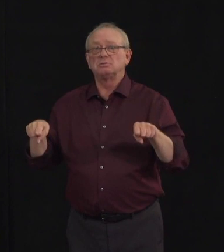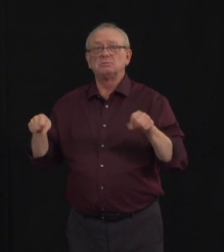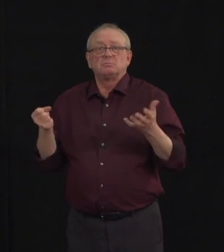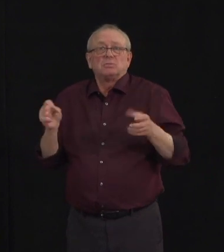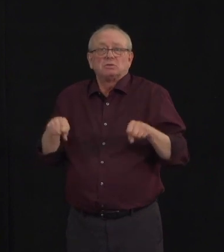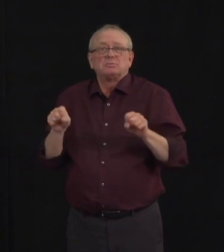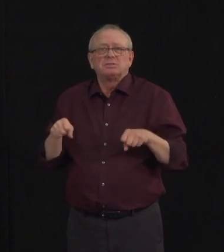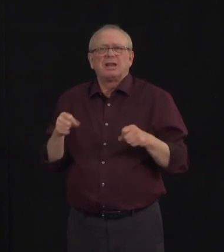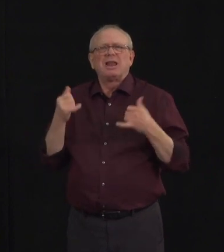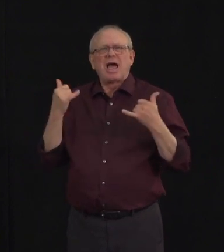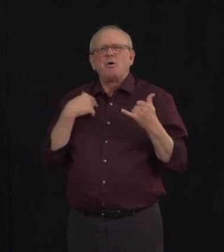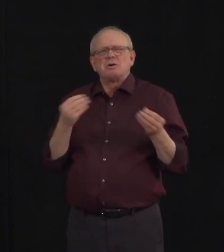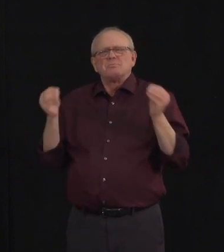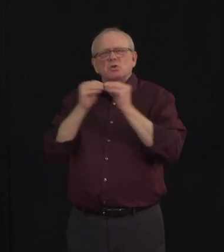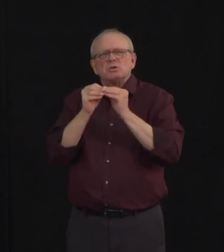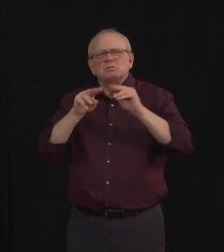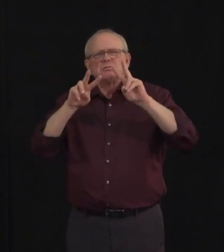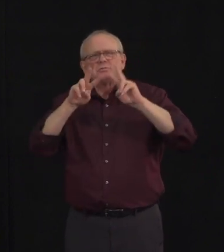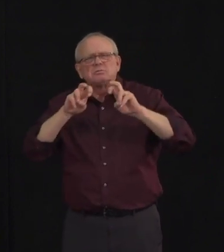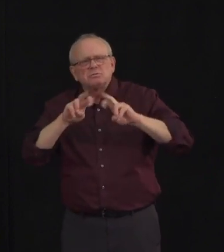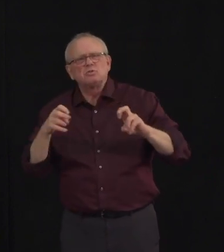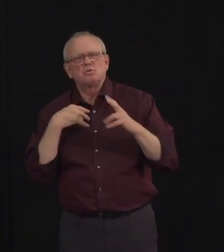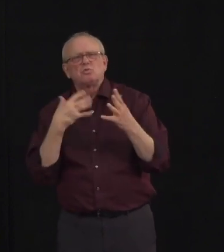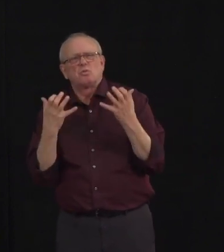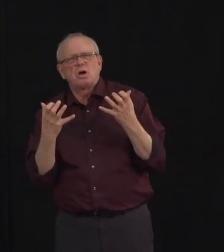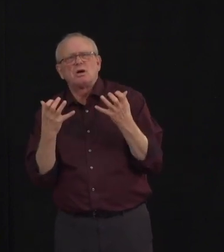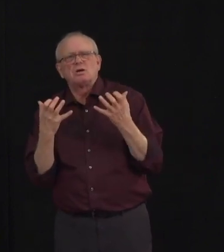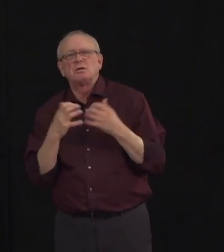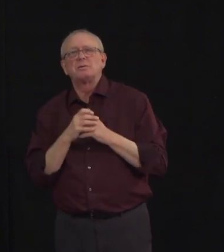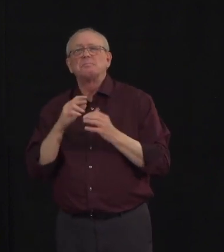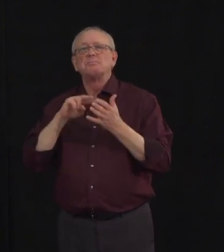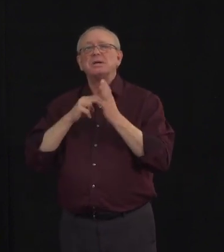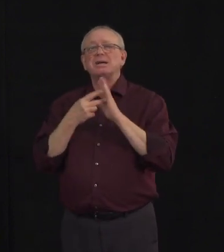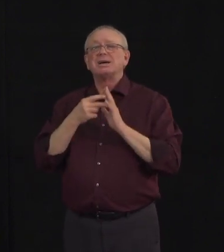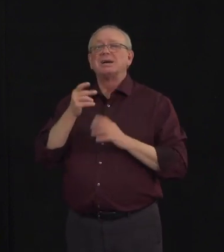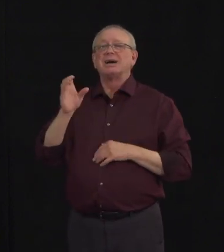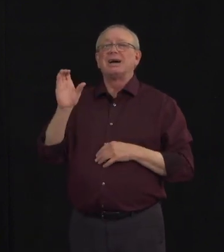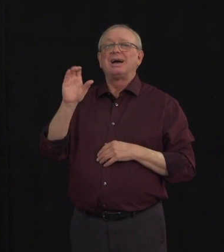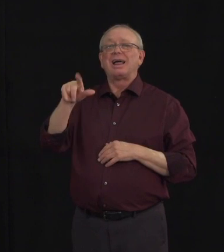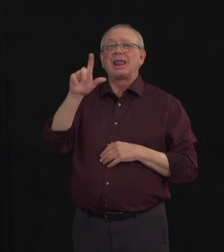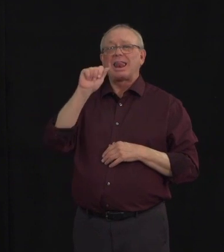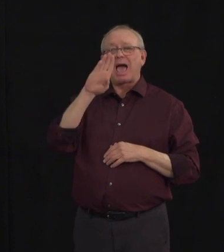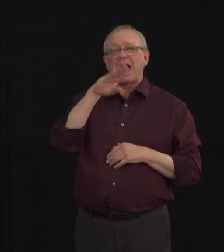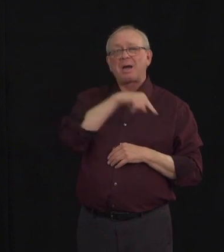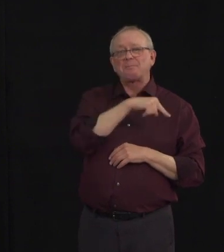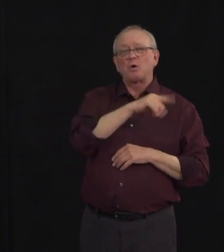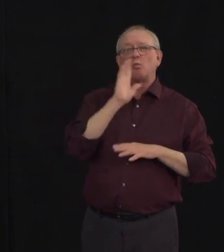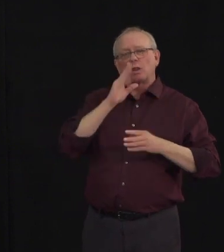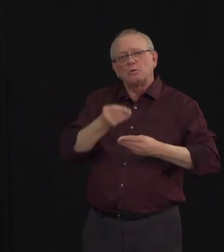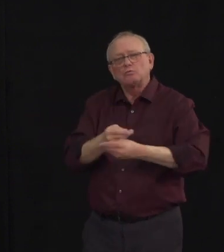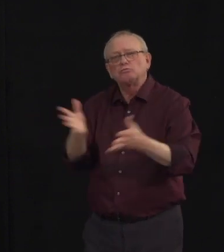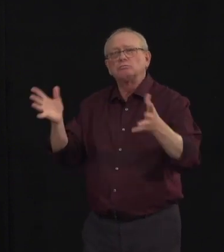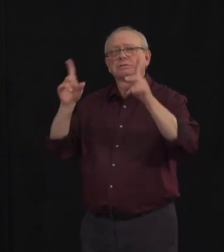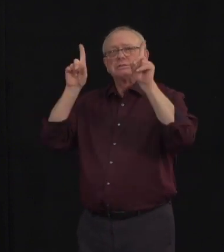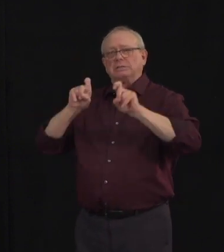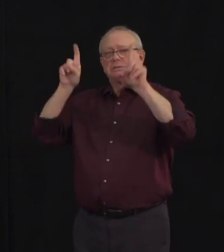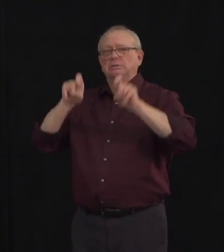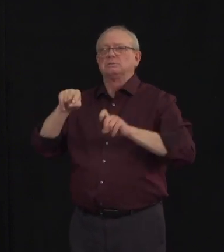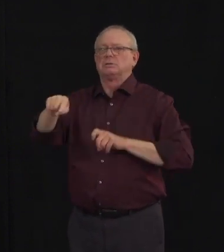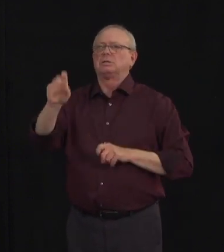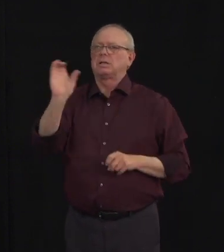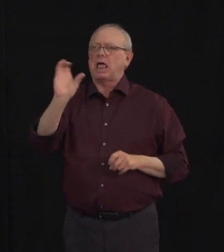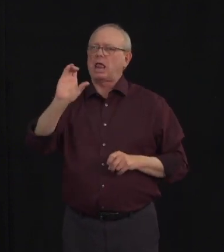to asymptomatic Calgary Zone residents who work outside the home. We can only test up to 1,000 people per